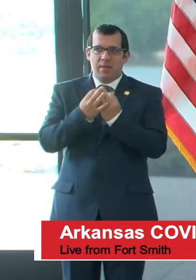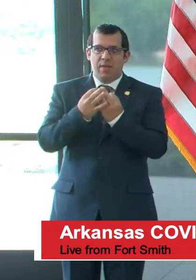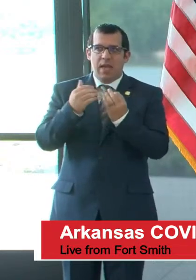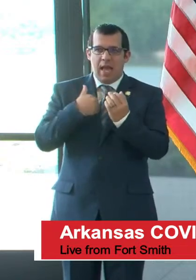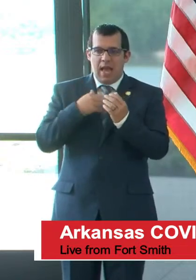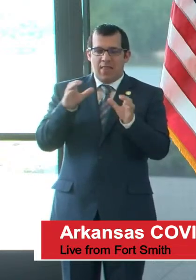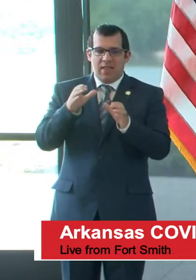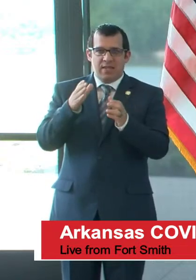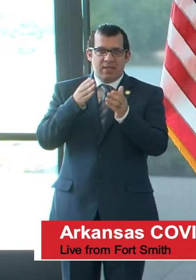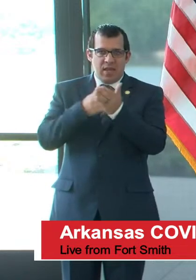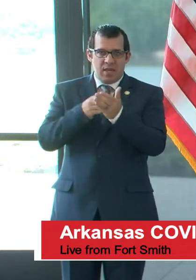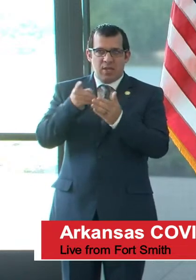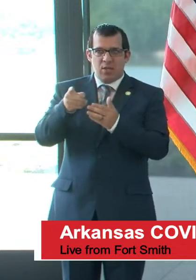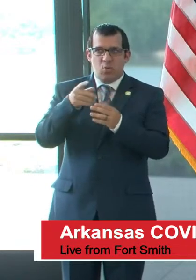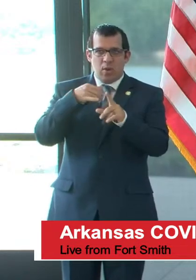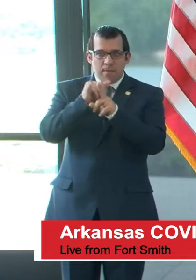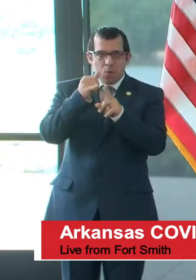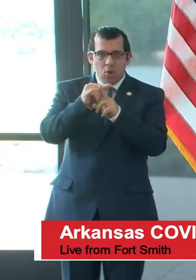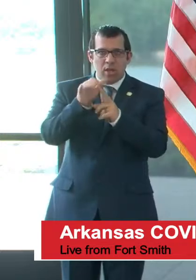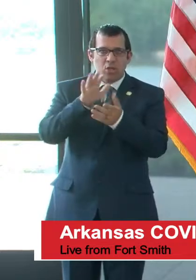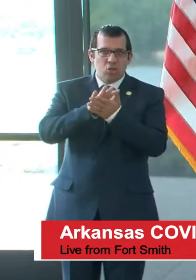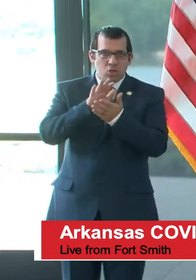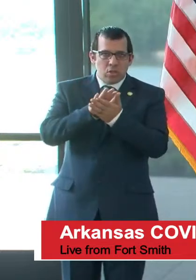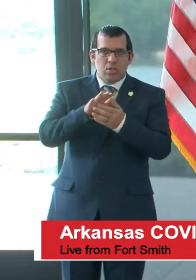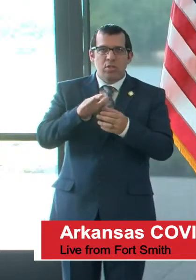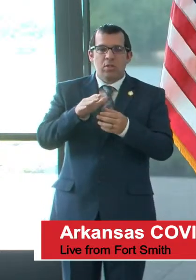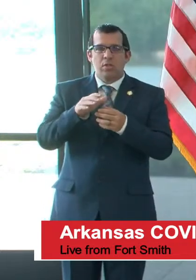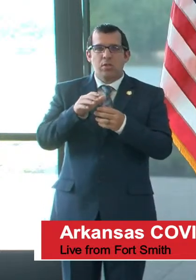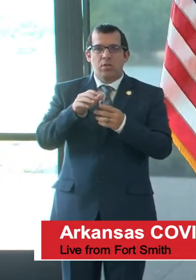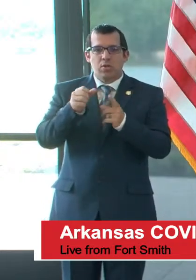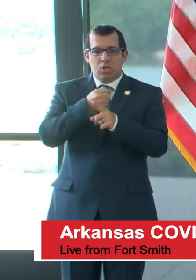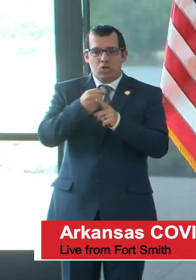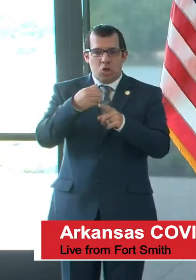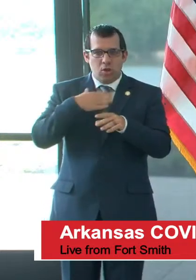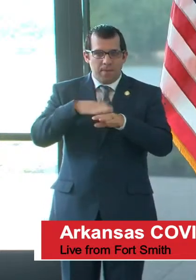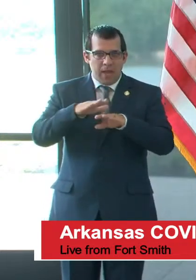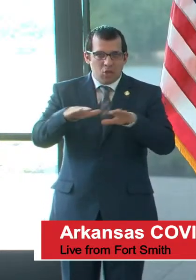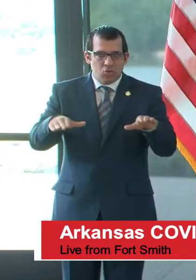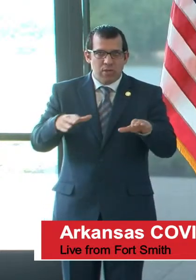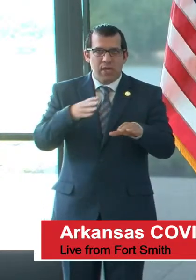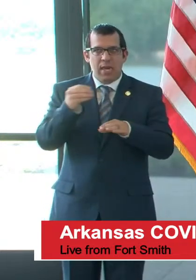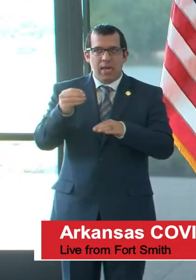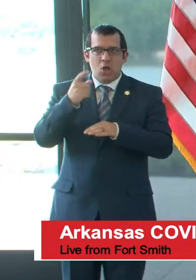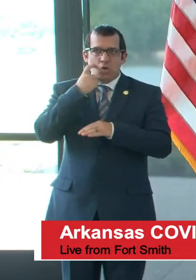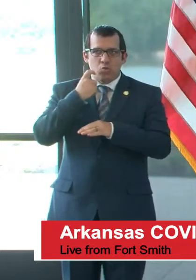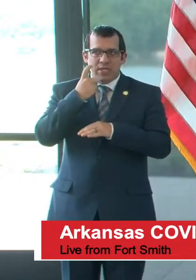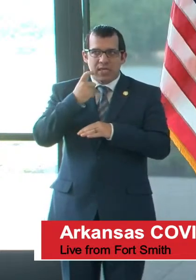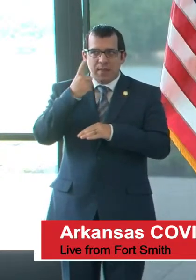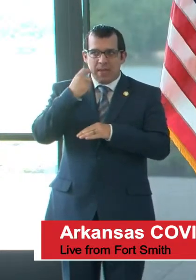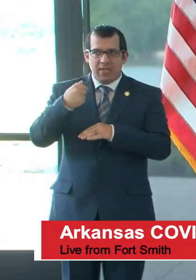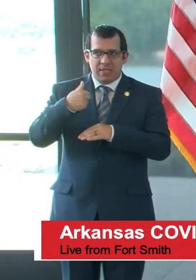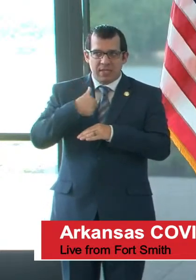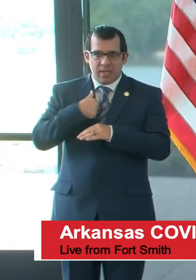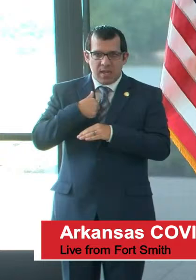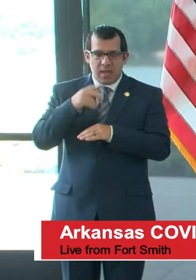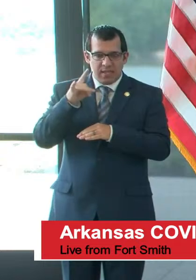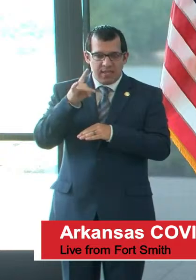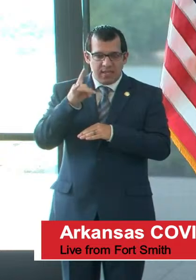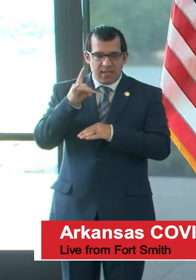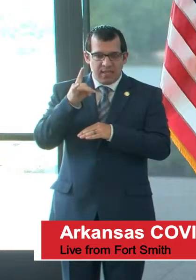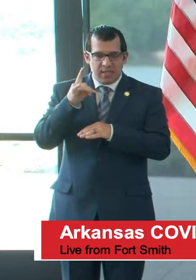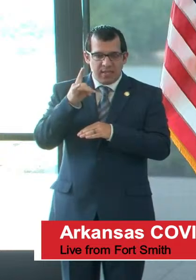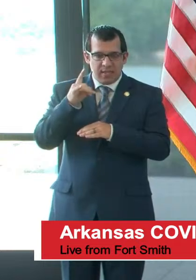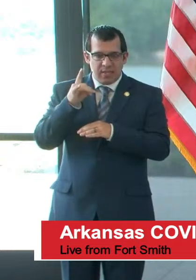injustices done against them with bullying in schools, assaults on my children, and just recently, because I presented